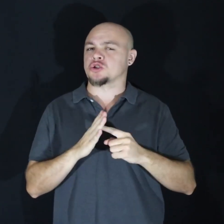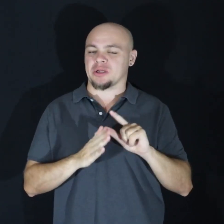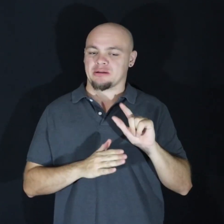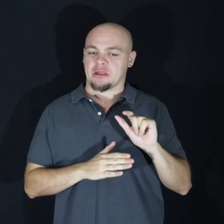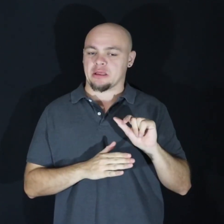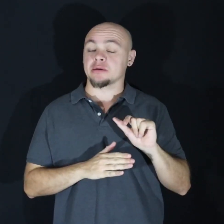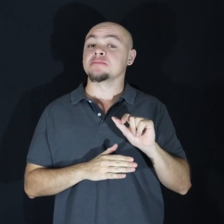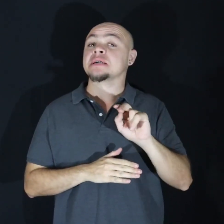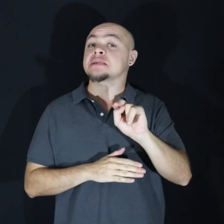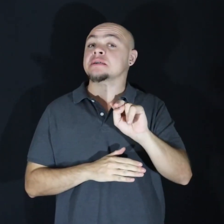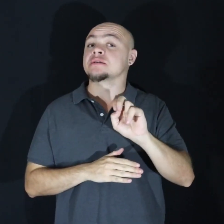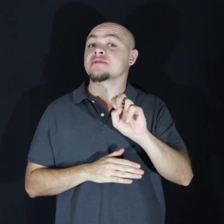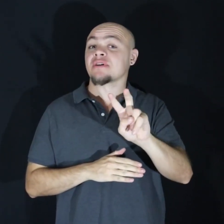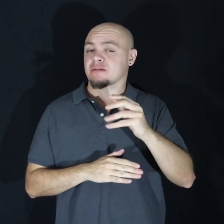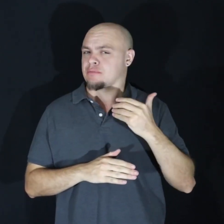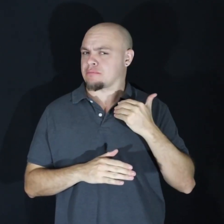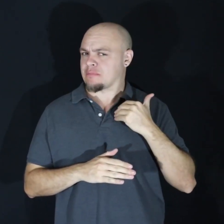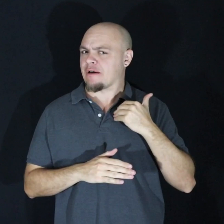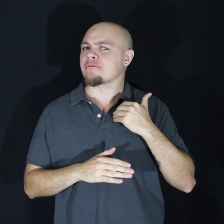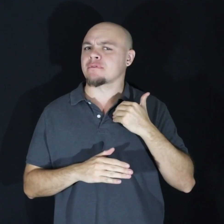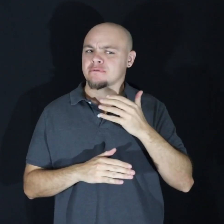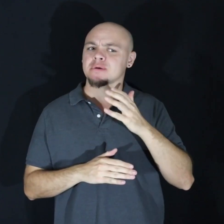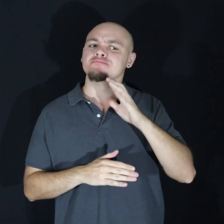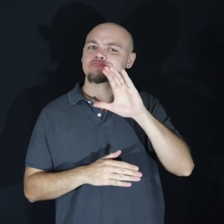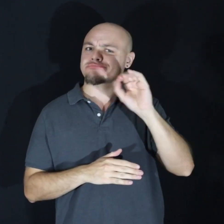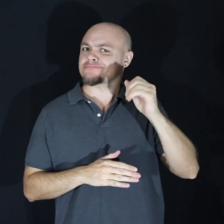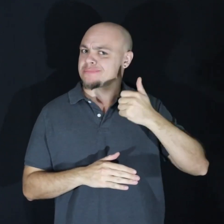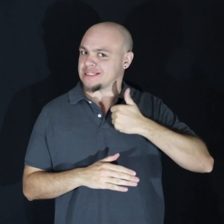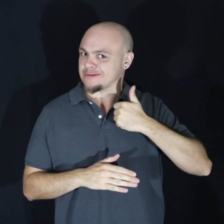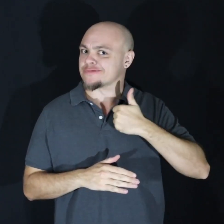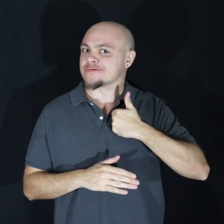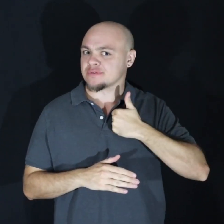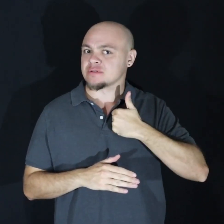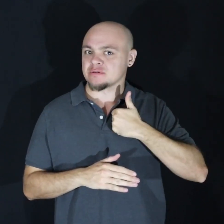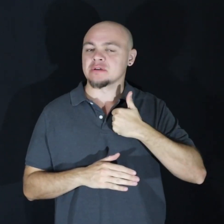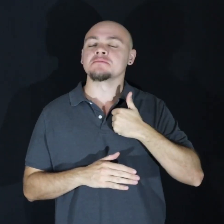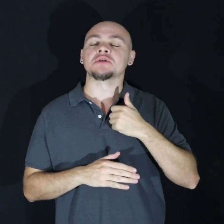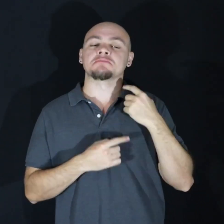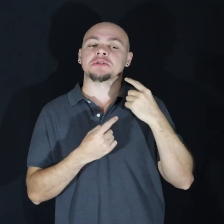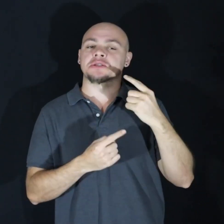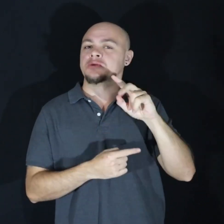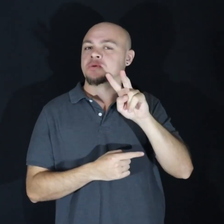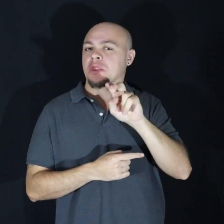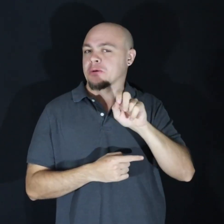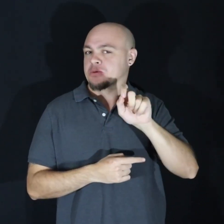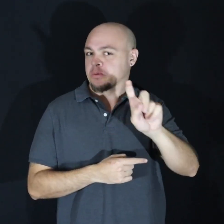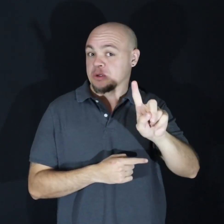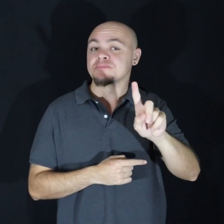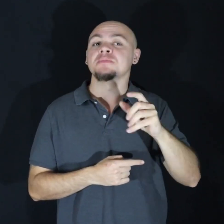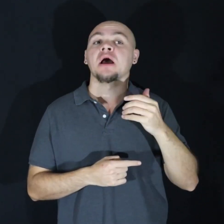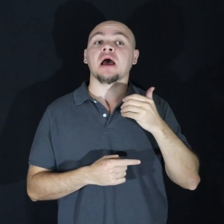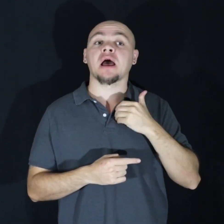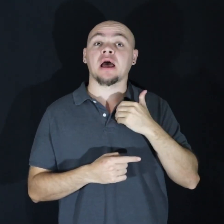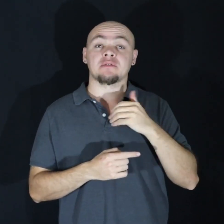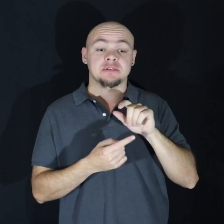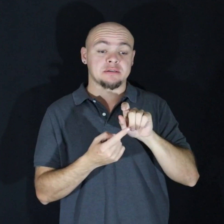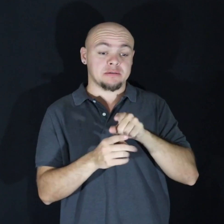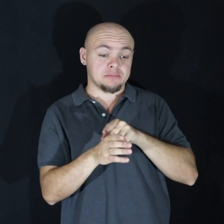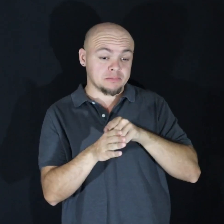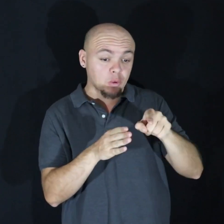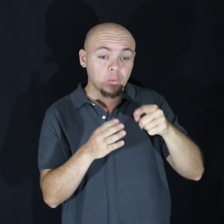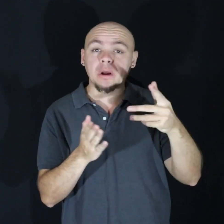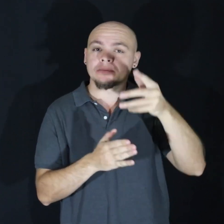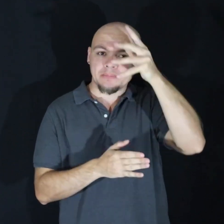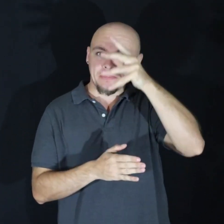Nevada since 2001. My firm has a particular subspecialty, men's rights. My 9